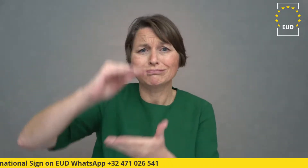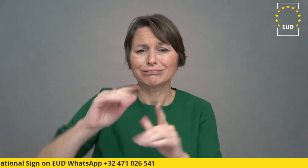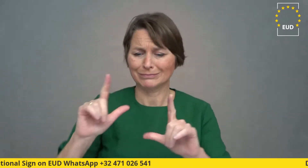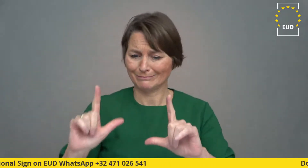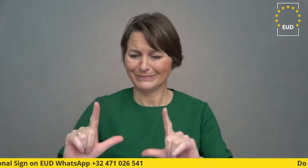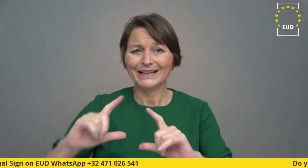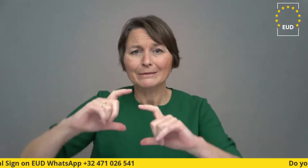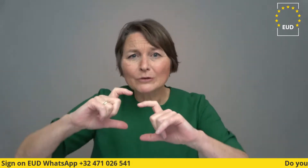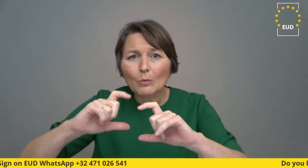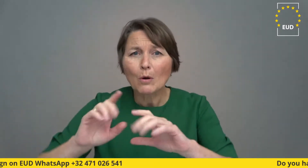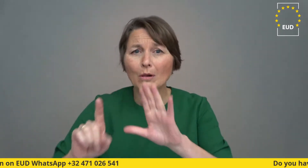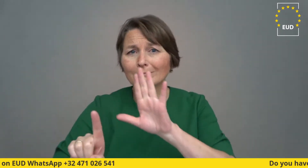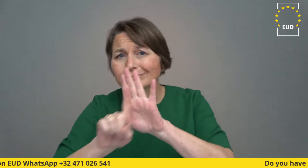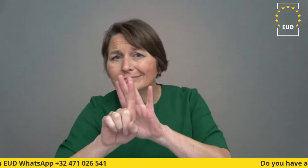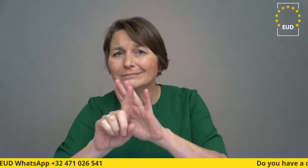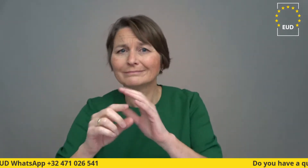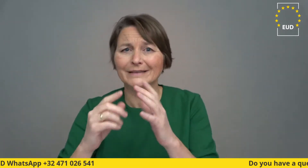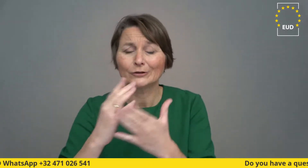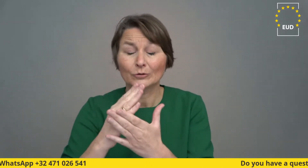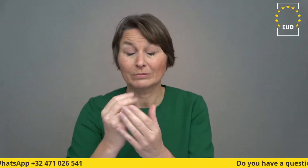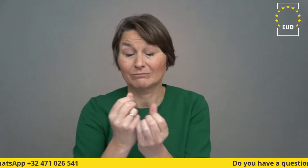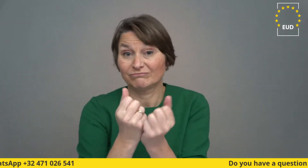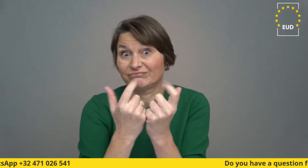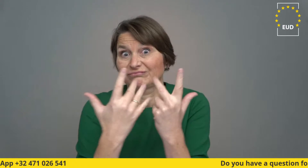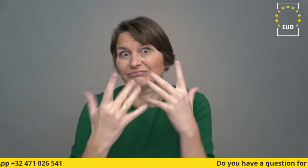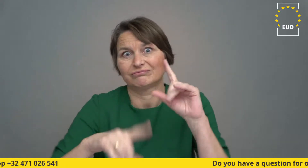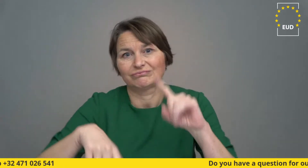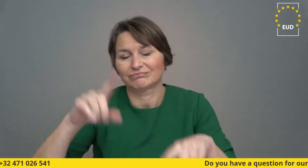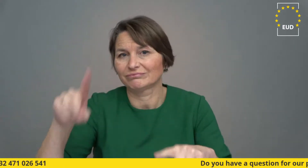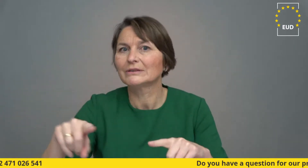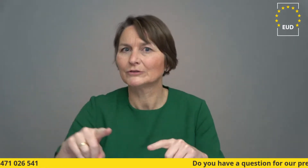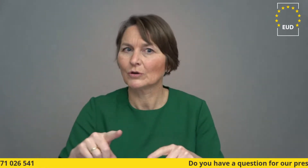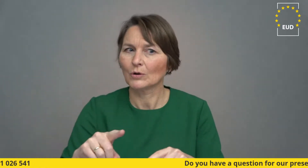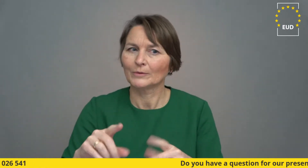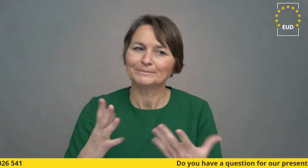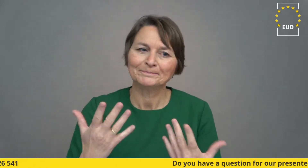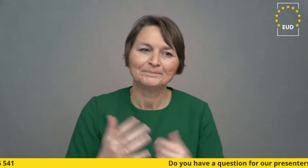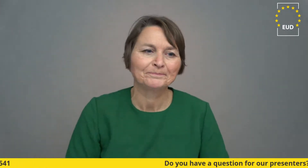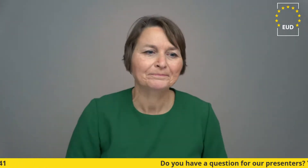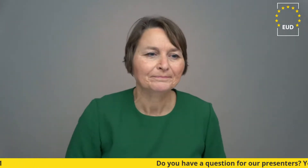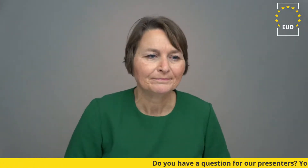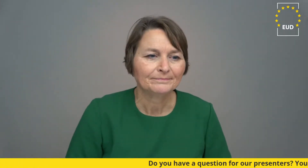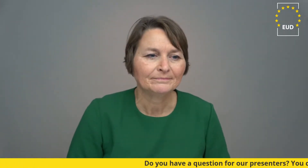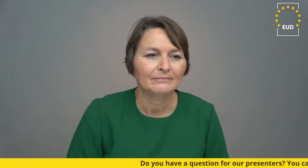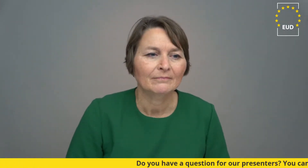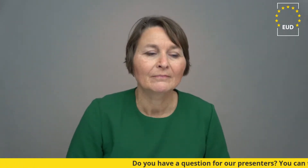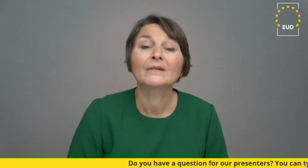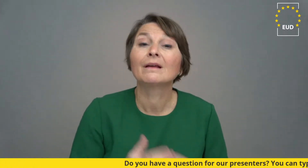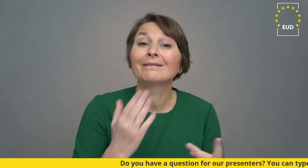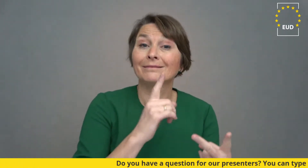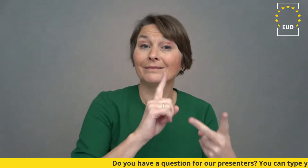You see quite a variation of literally the size of the interpreter. There is no standard out there whatsoever.